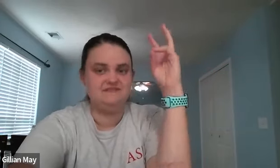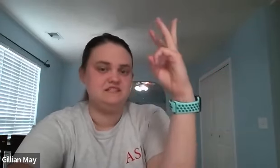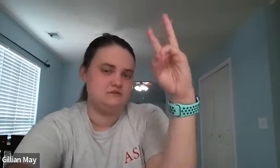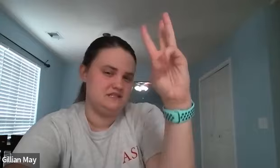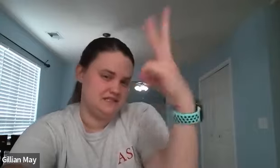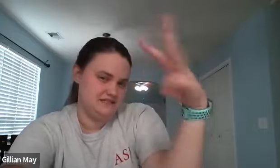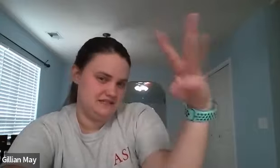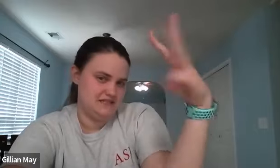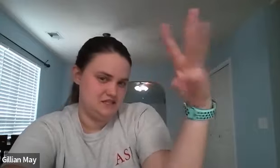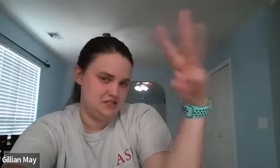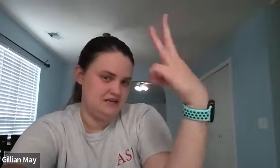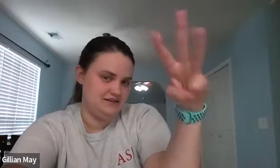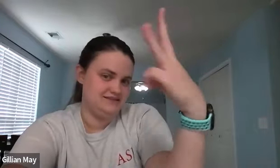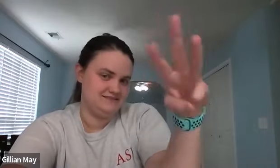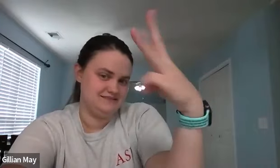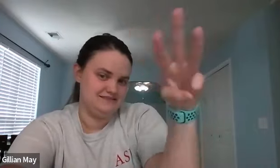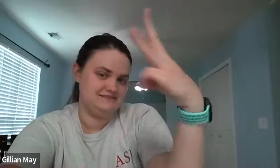So 6 and shake.